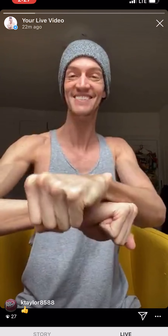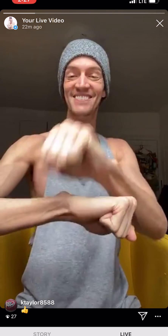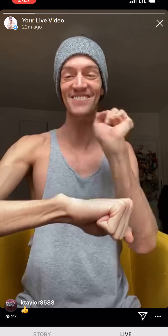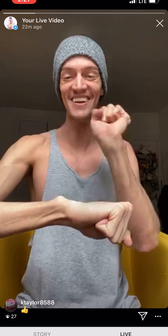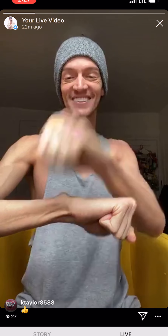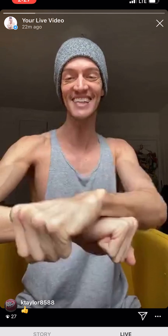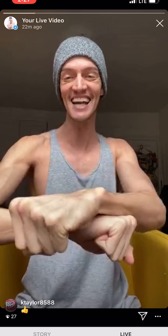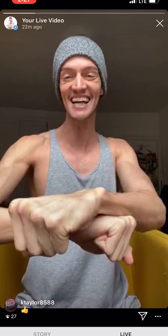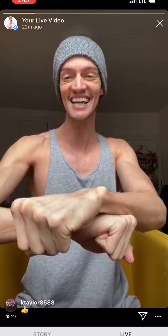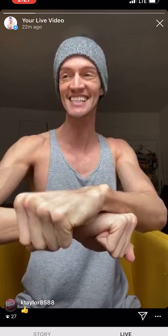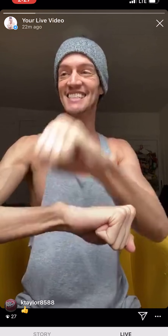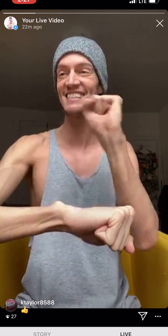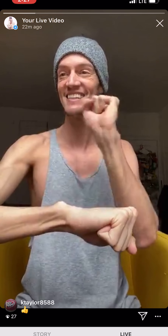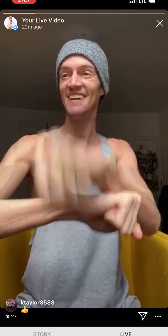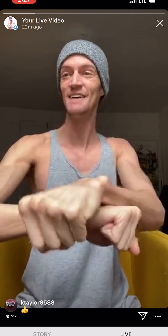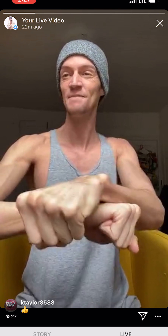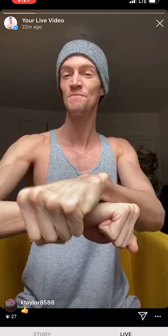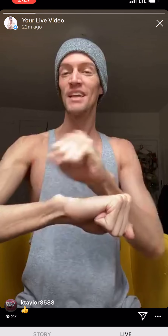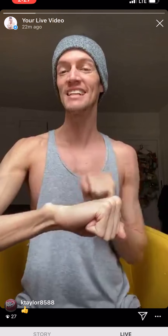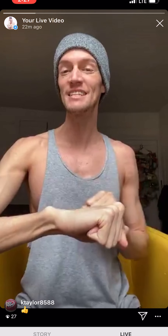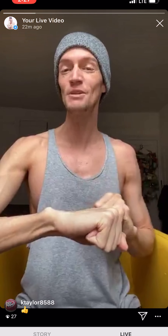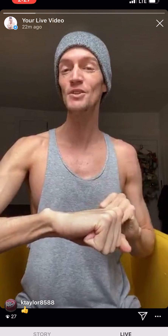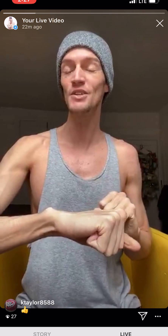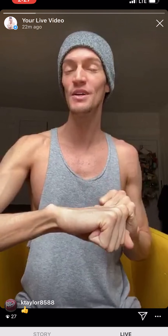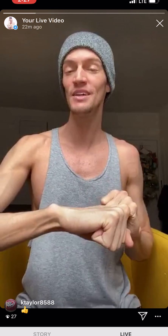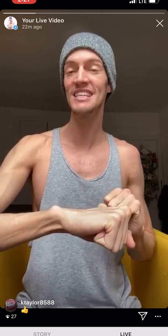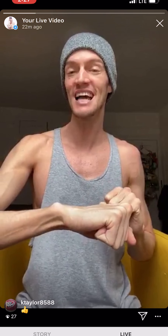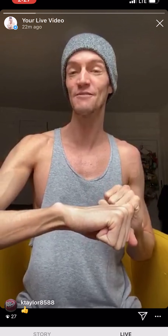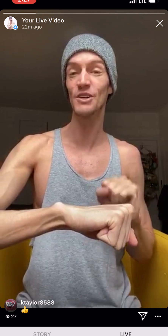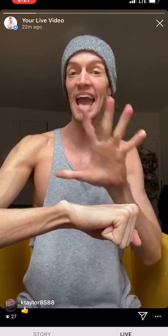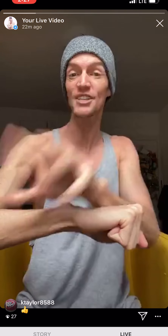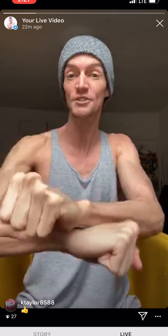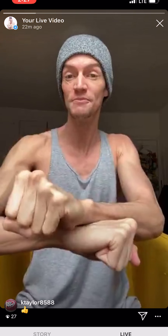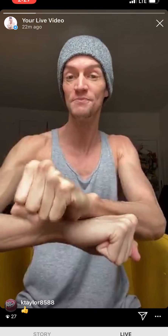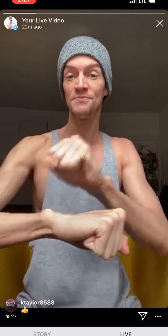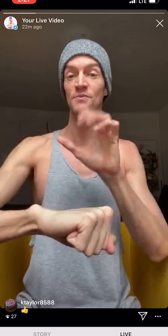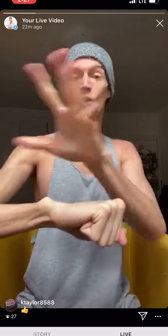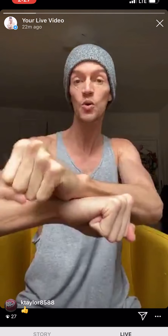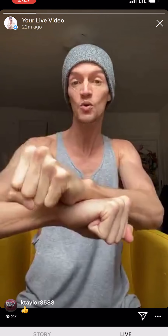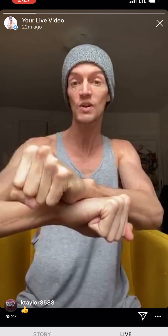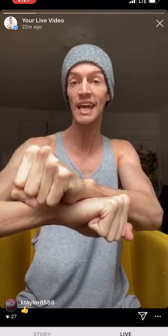Very nice. That's similar to the the sign for catch. Catch.